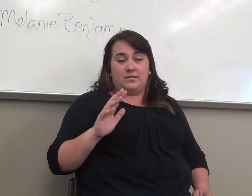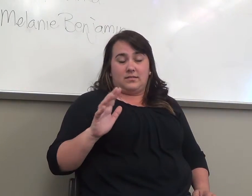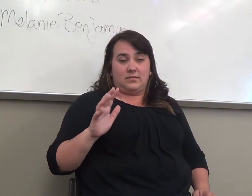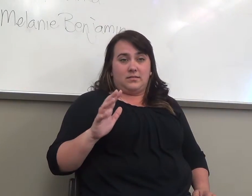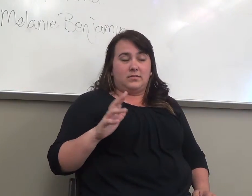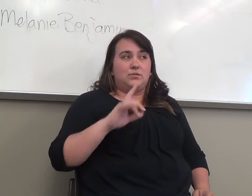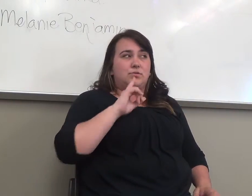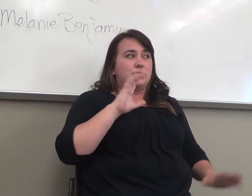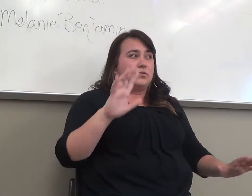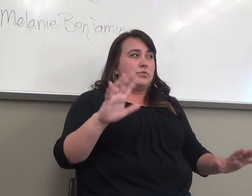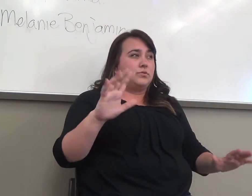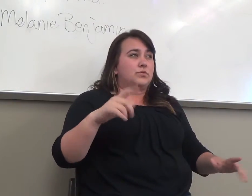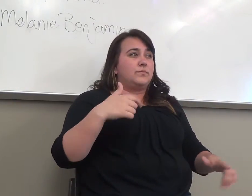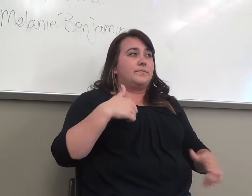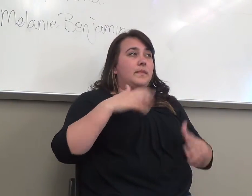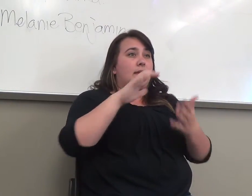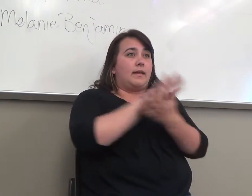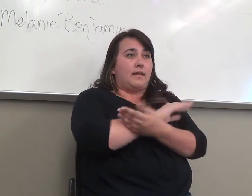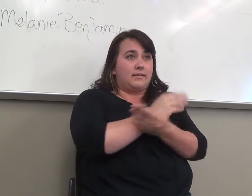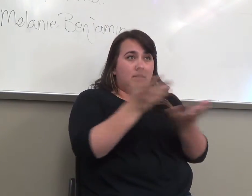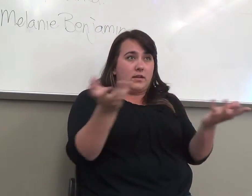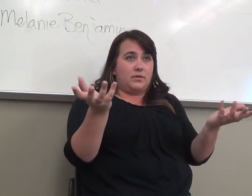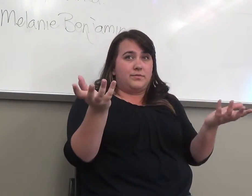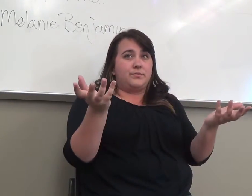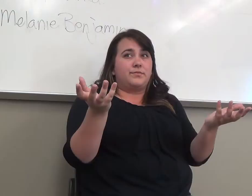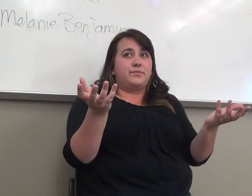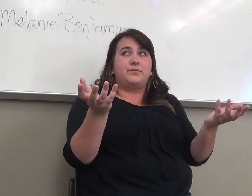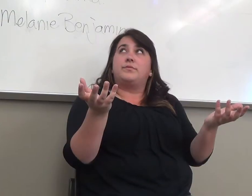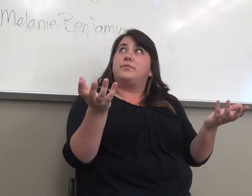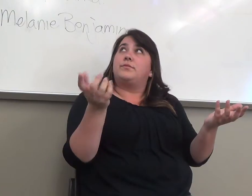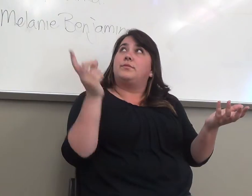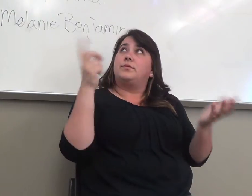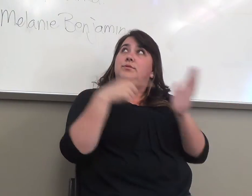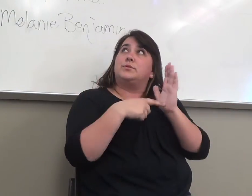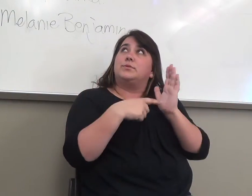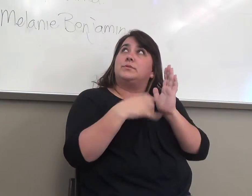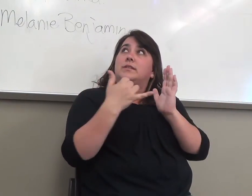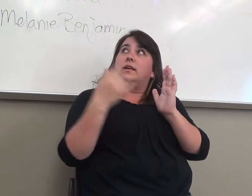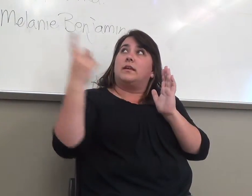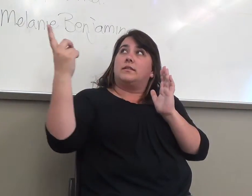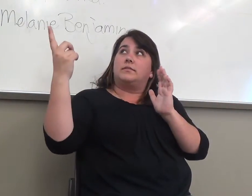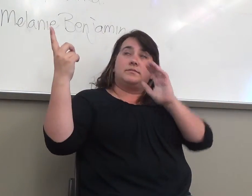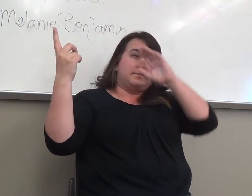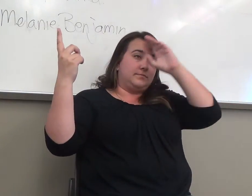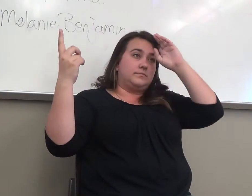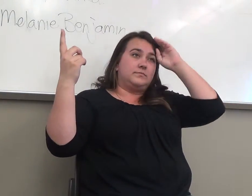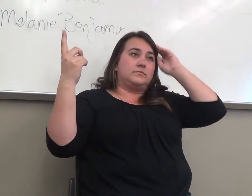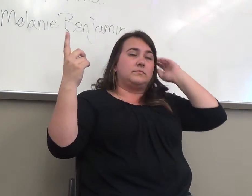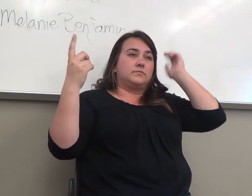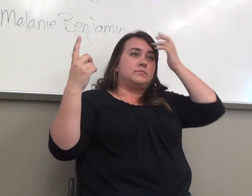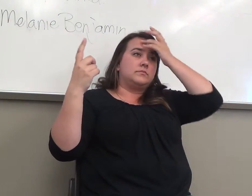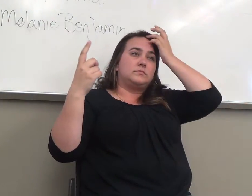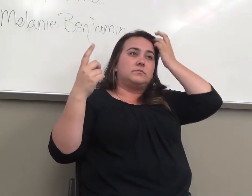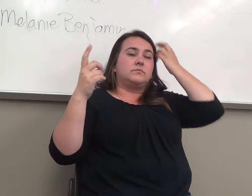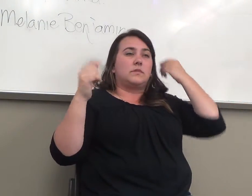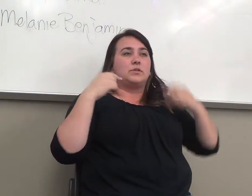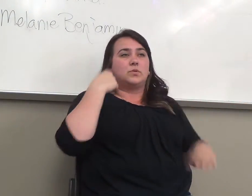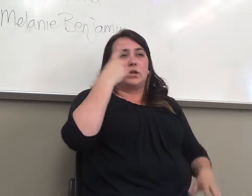what I handed out that's due today is this. Remember